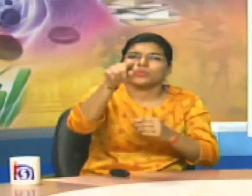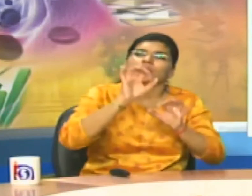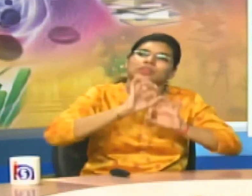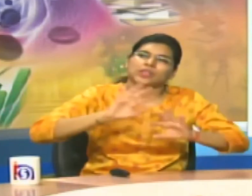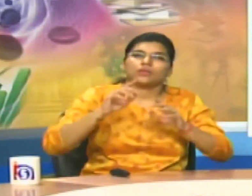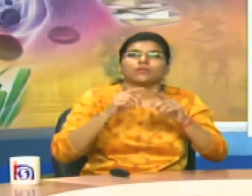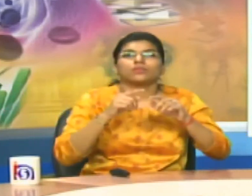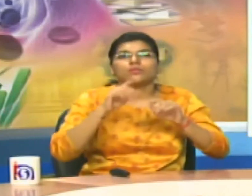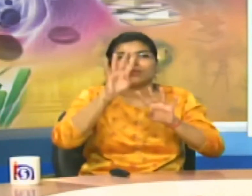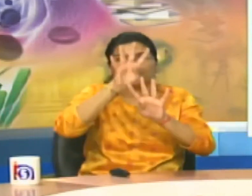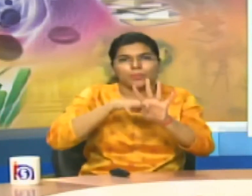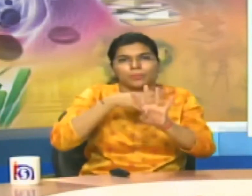there are columns